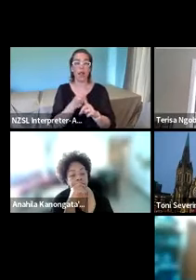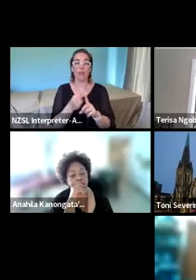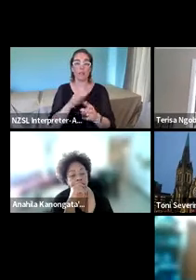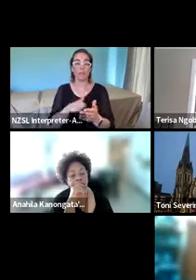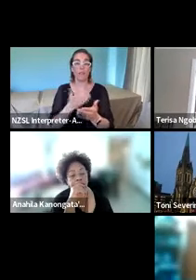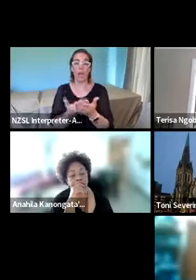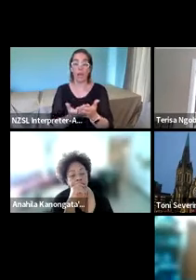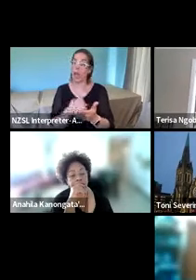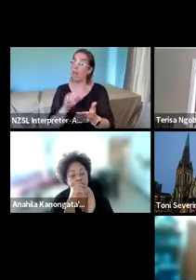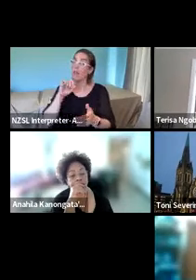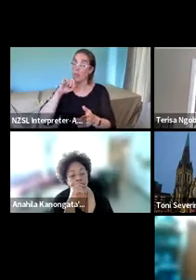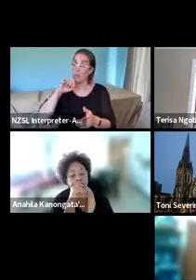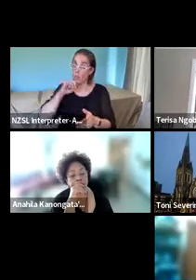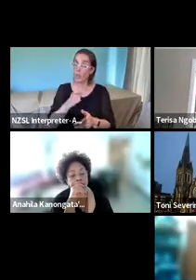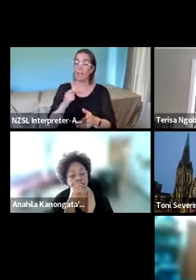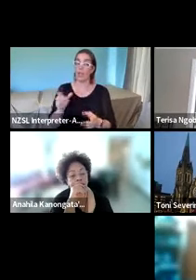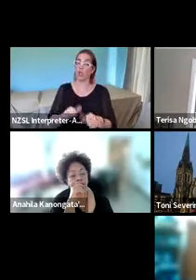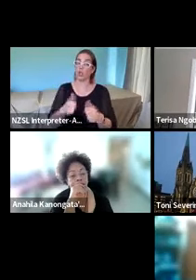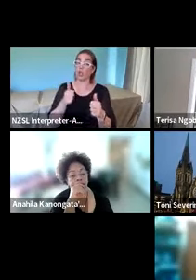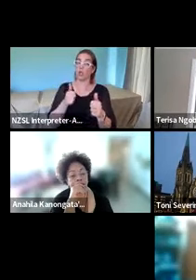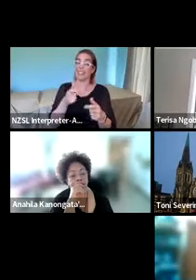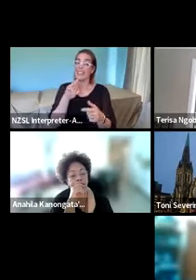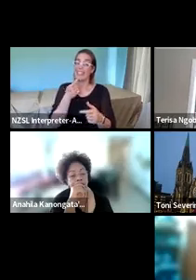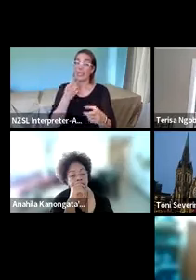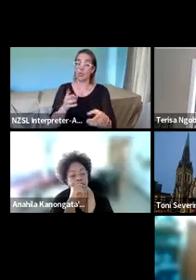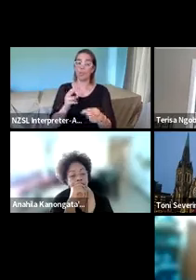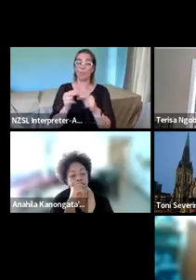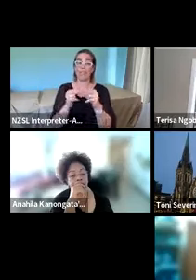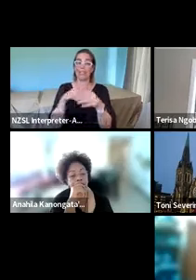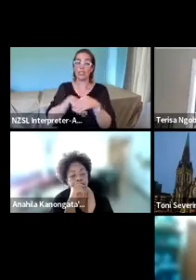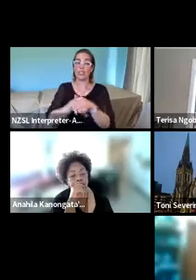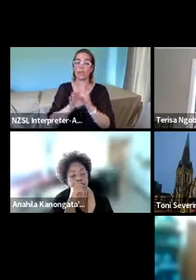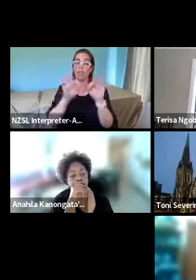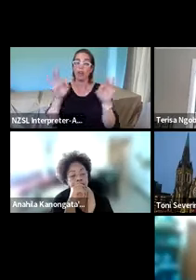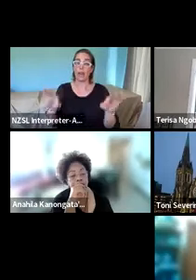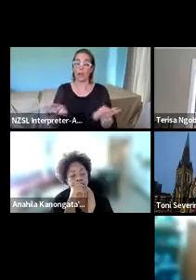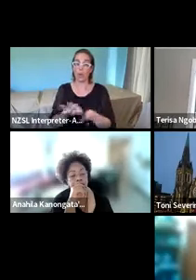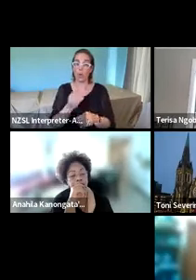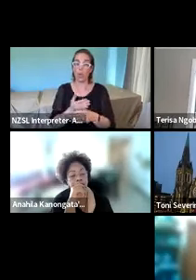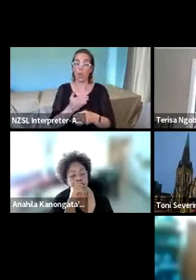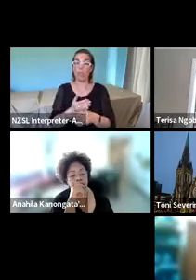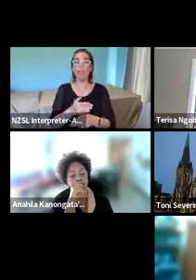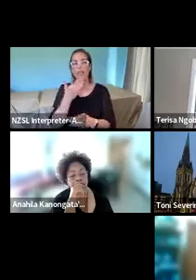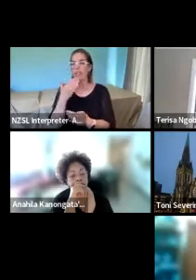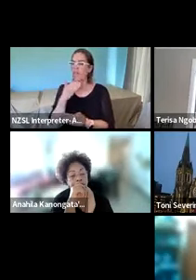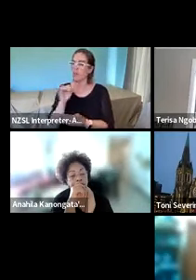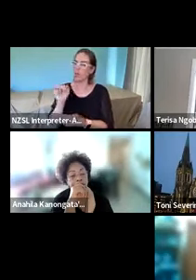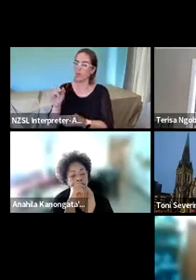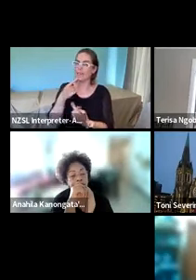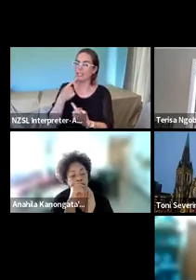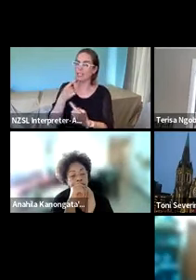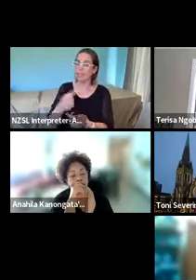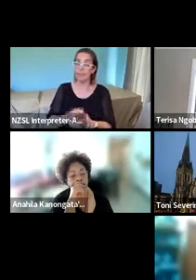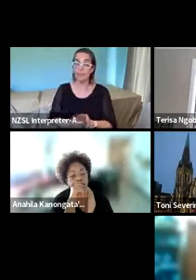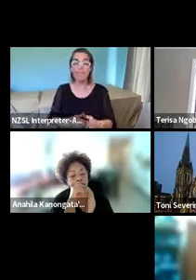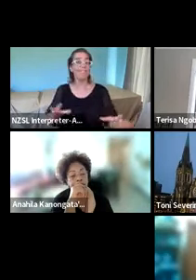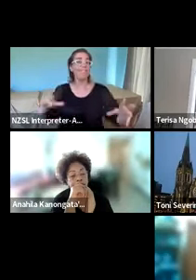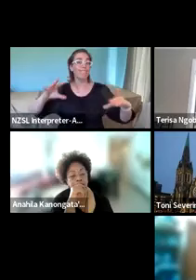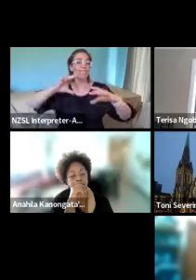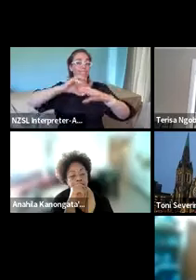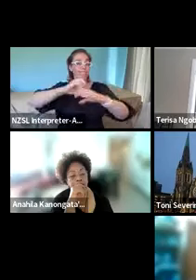been really easy to build into our framework. So thanks for that suggestion. Appreciate it. We've come to the end of